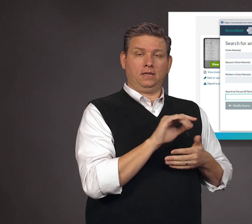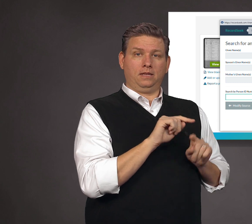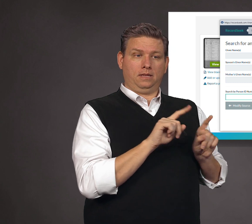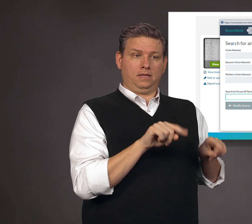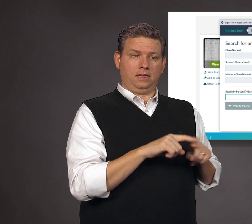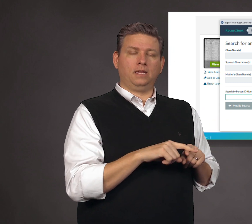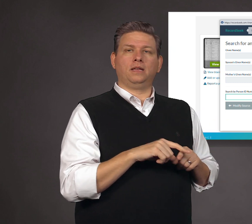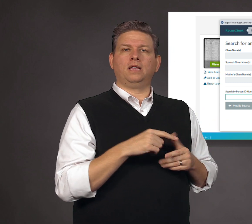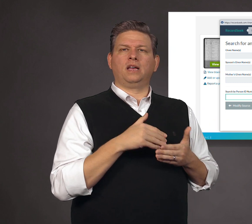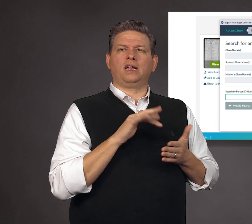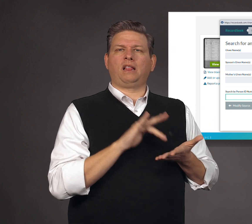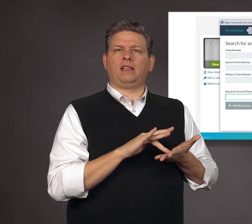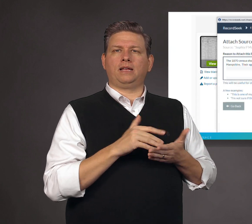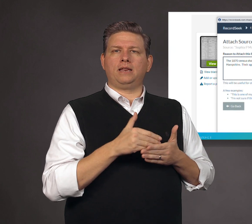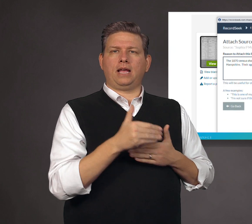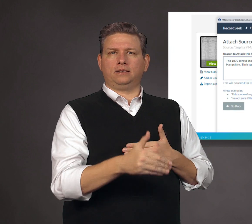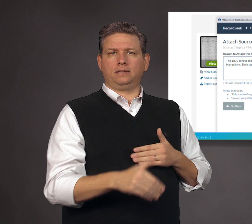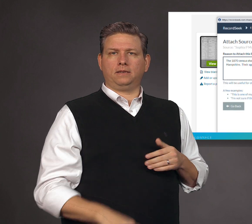click Next.